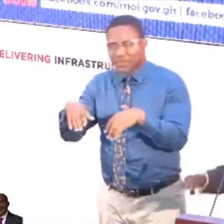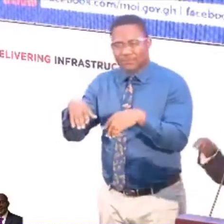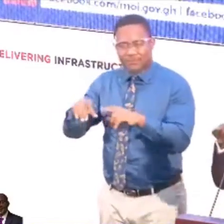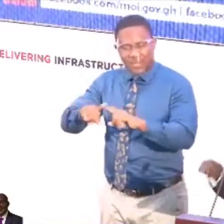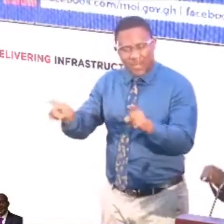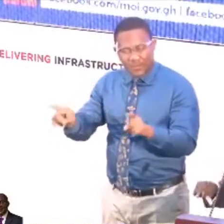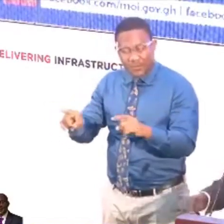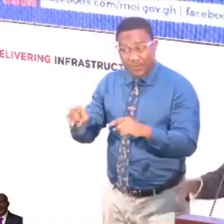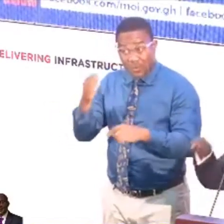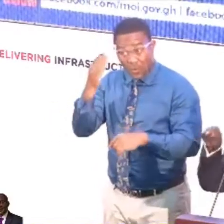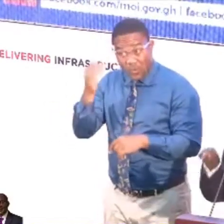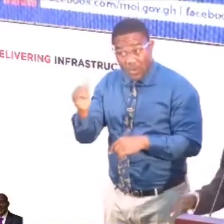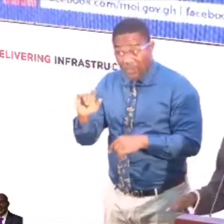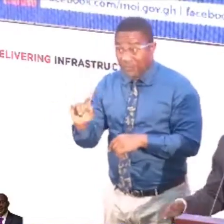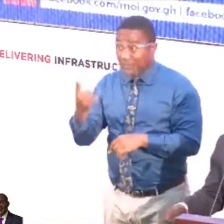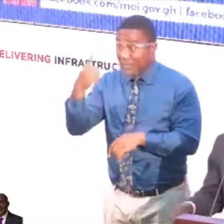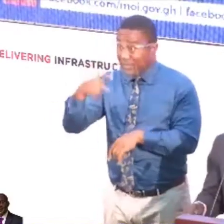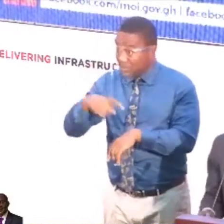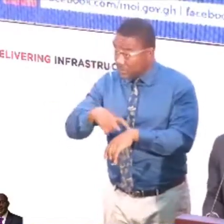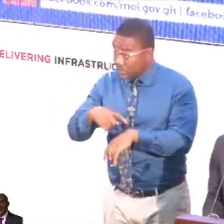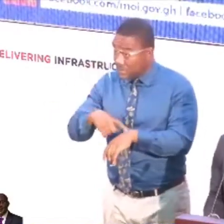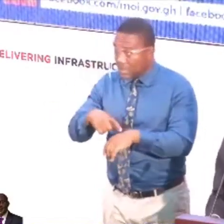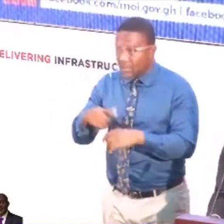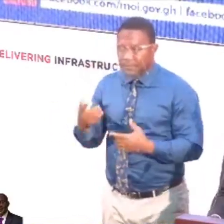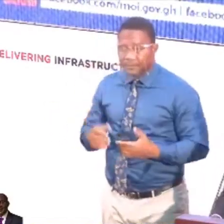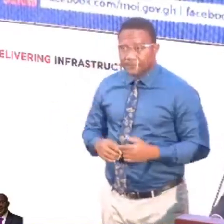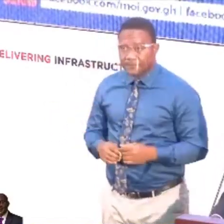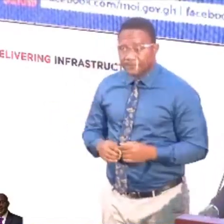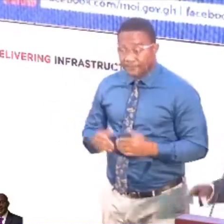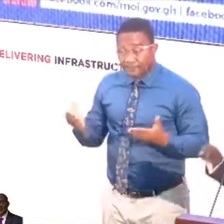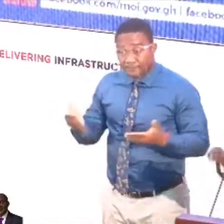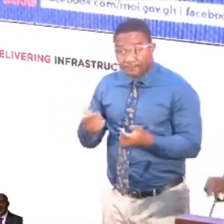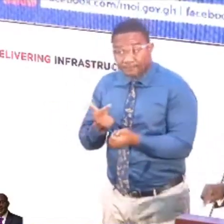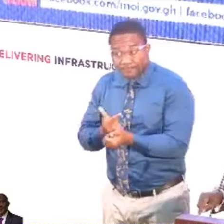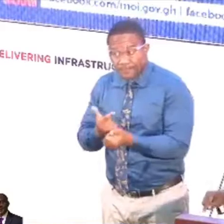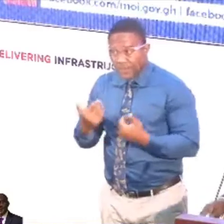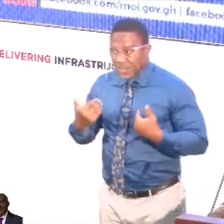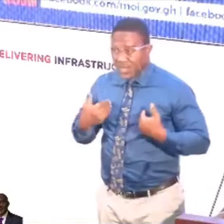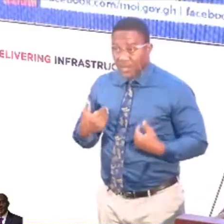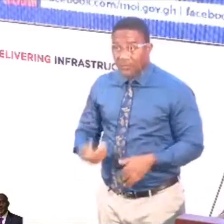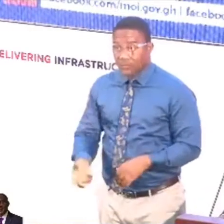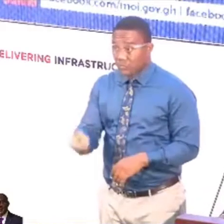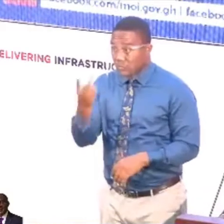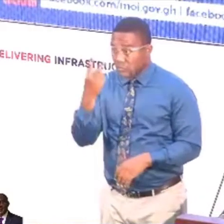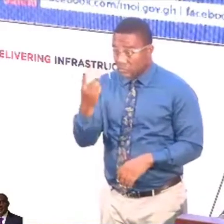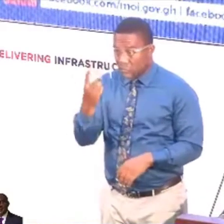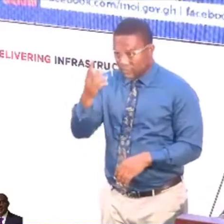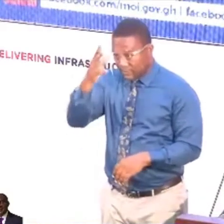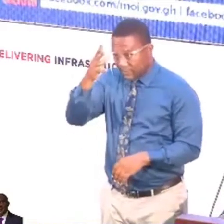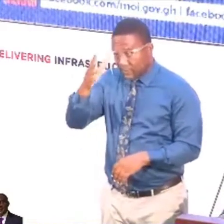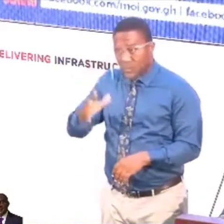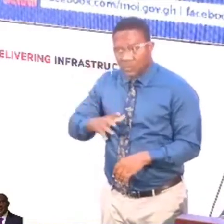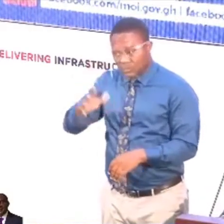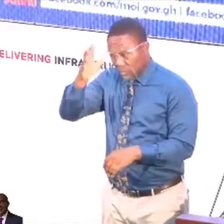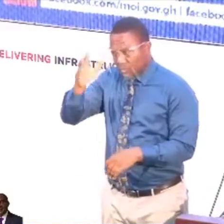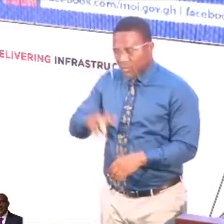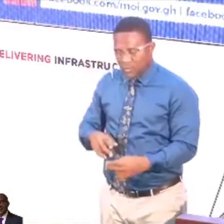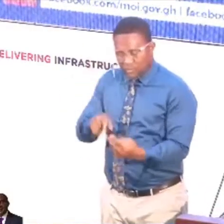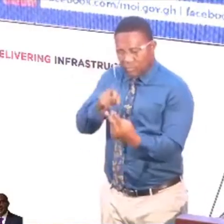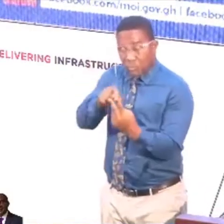for the first time in the history of this country, we have two gentlemen vying for